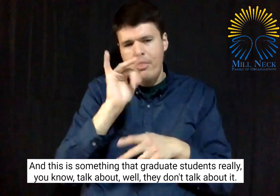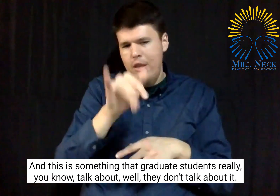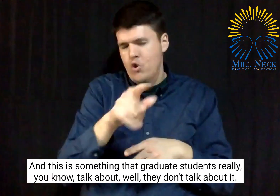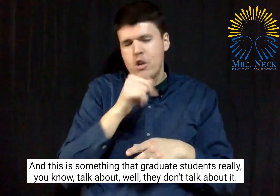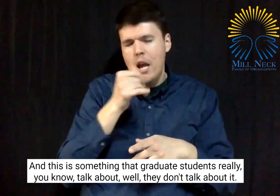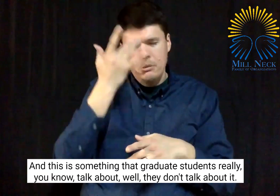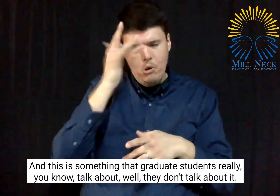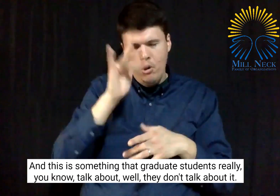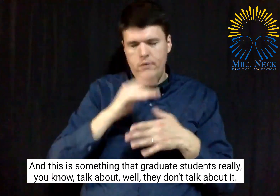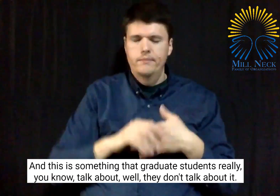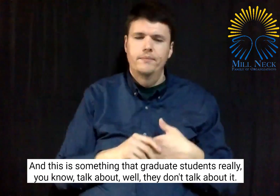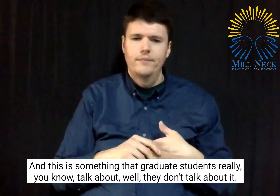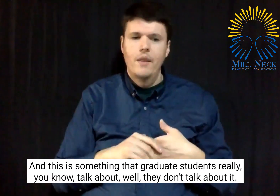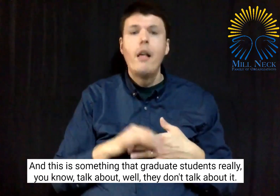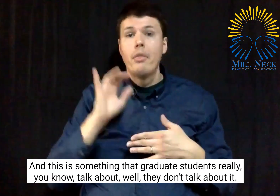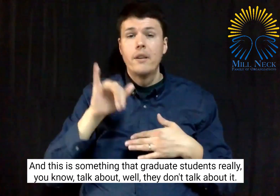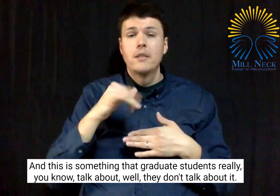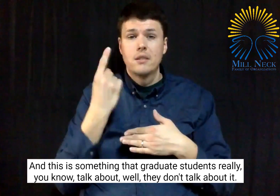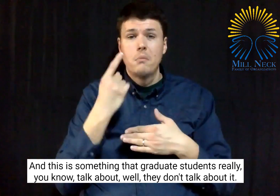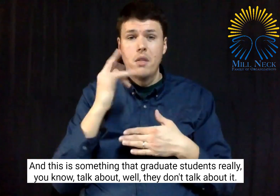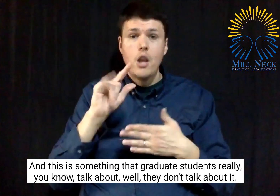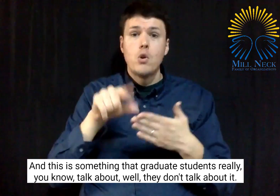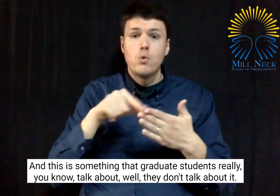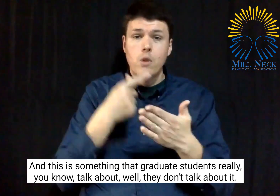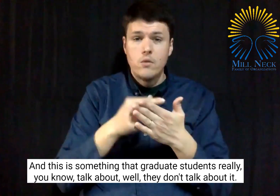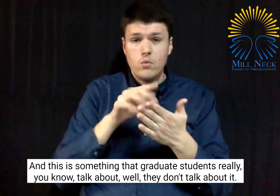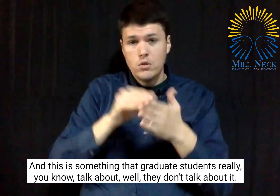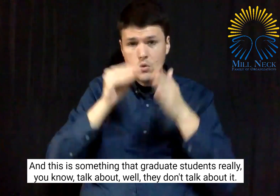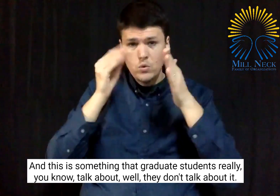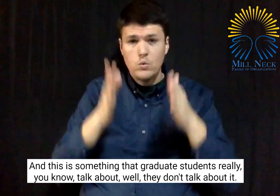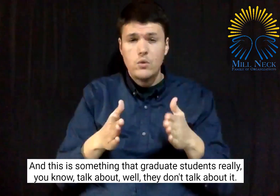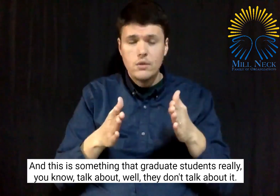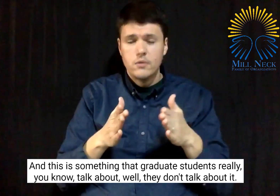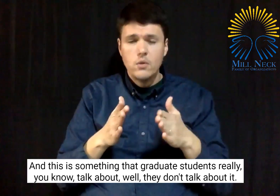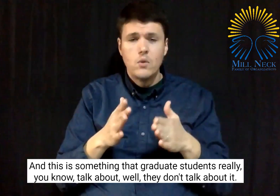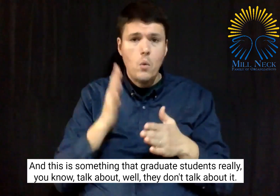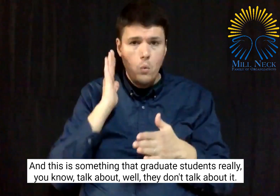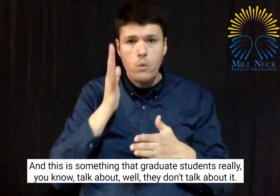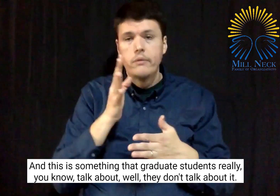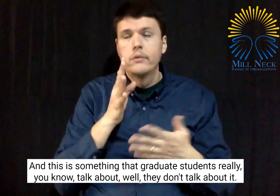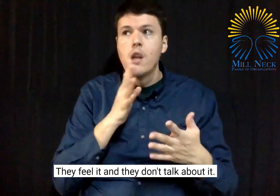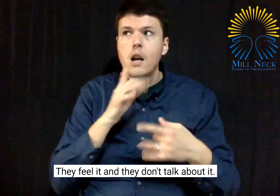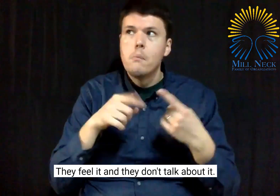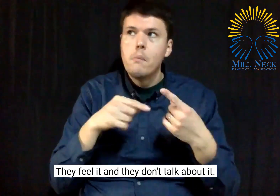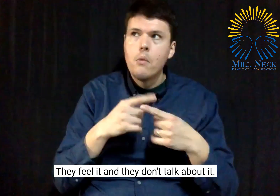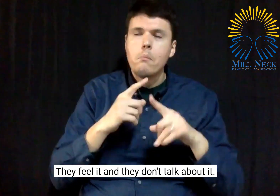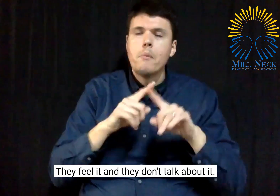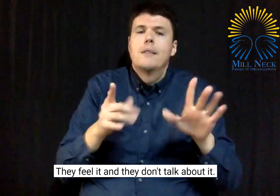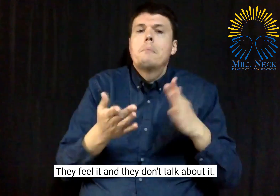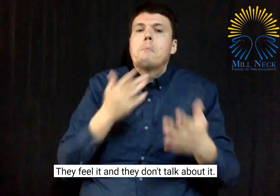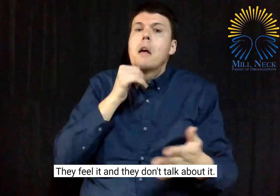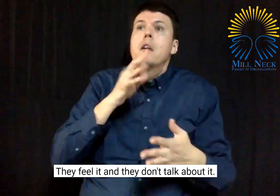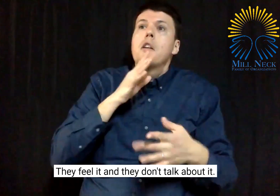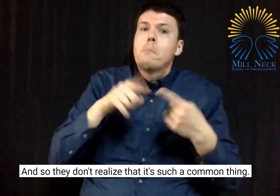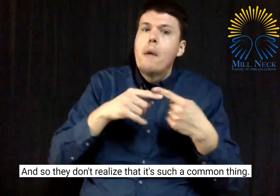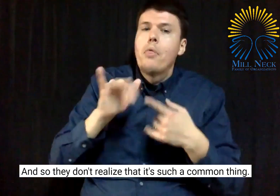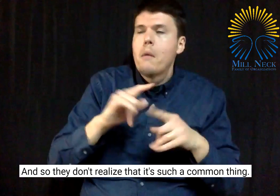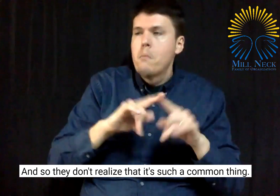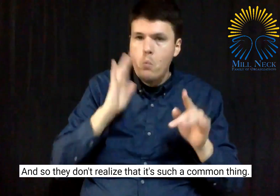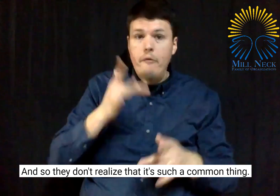something that graduate students really, talk about. And well, they don't talk about it. They feel it and they don't talk about it. And so they don't realize